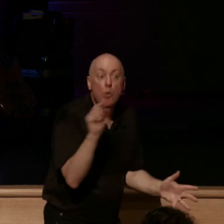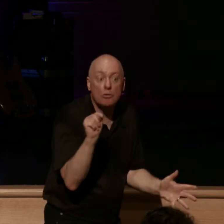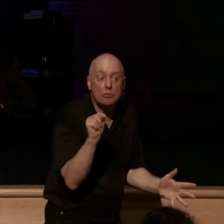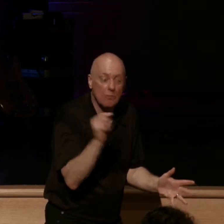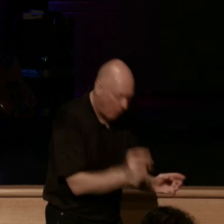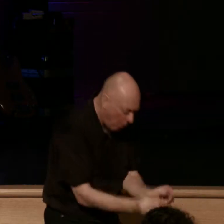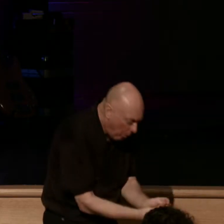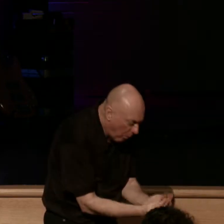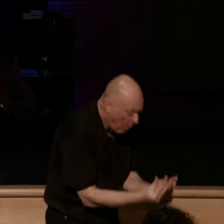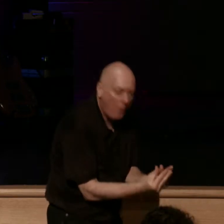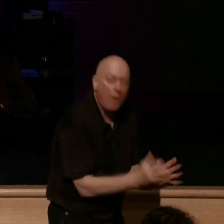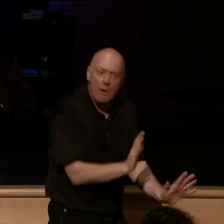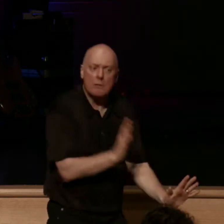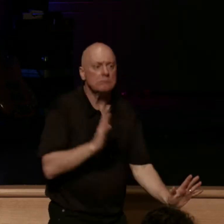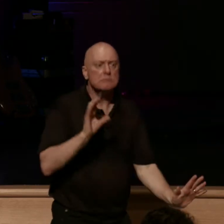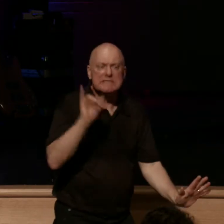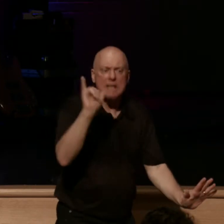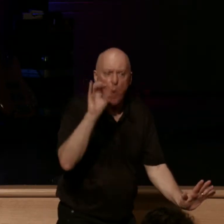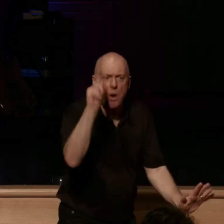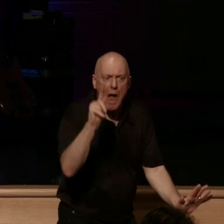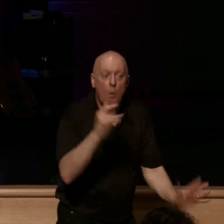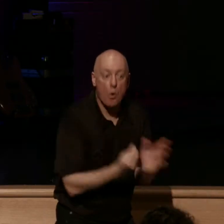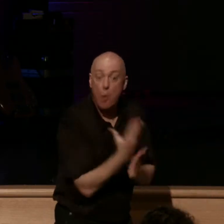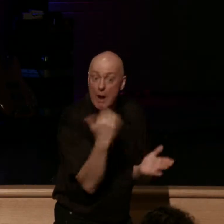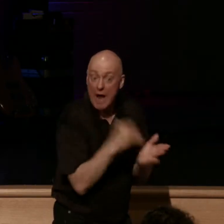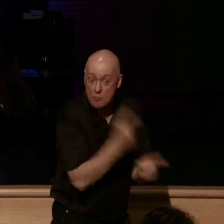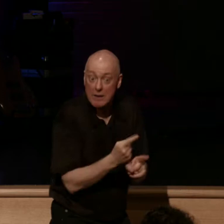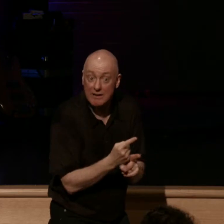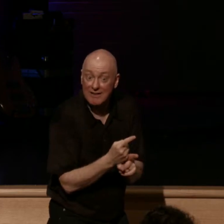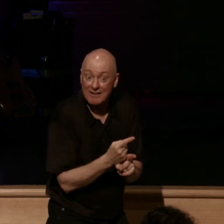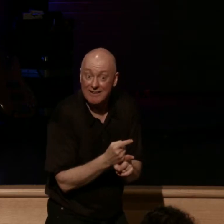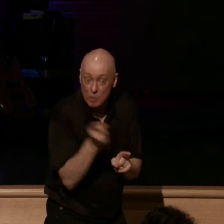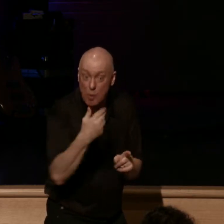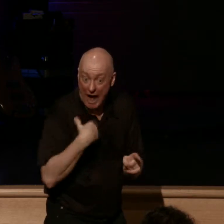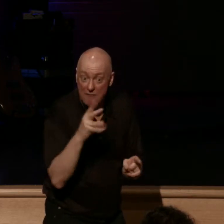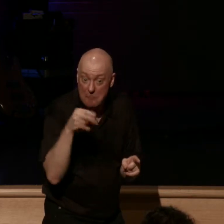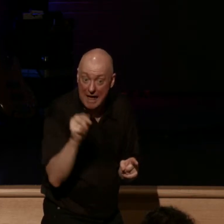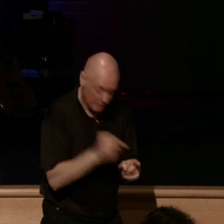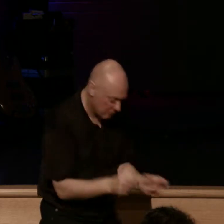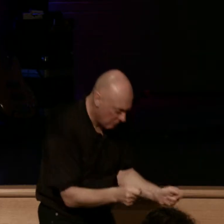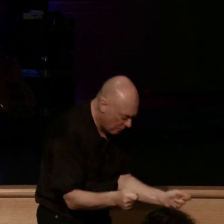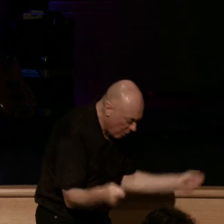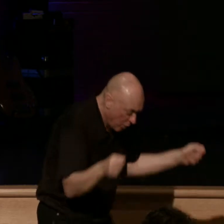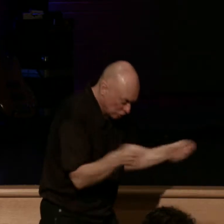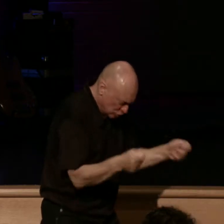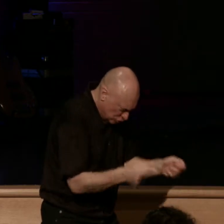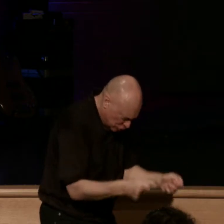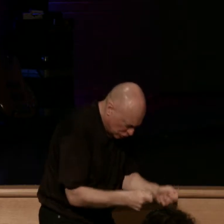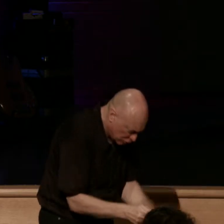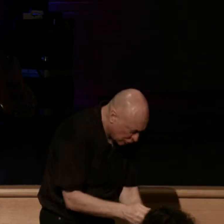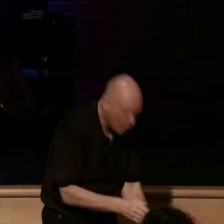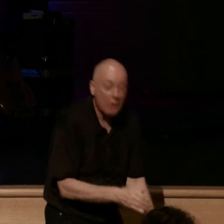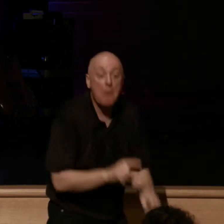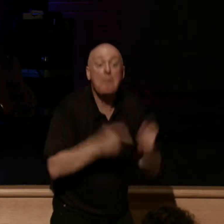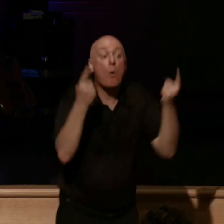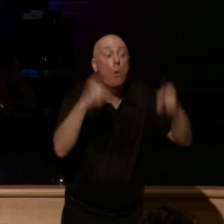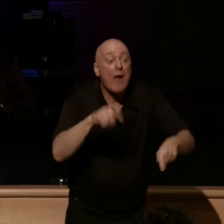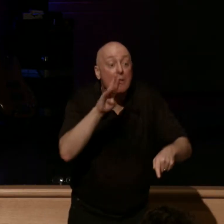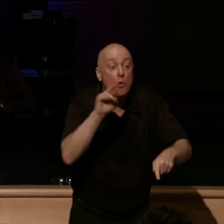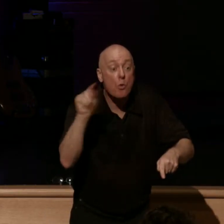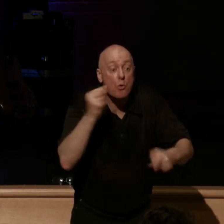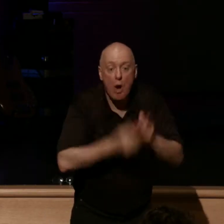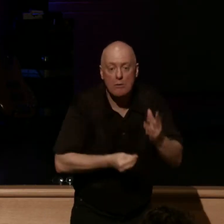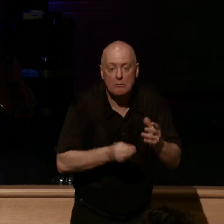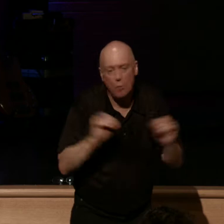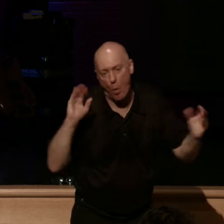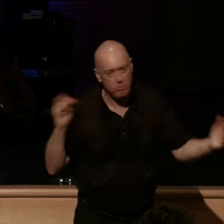hit at, there's like, if the roots are there, could technically, right? The branches are there, there's hope for the tree. But when the branch is gone, when the root is gone,